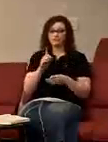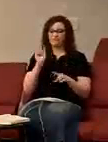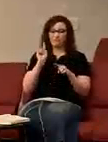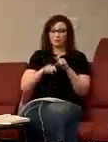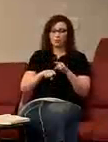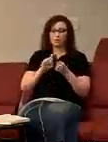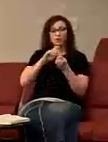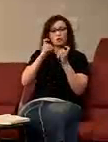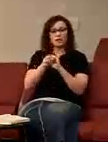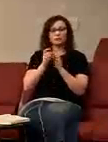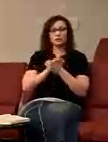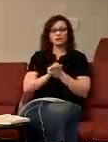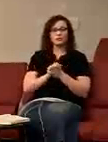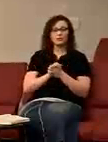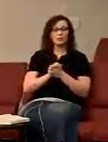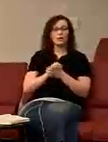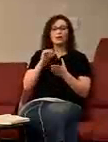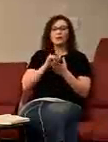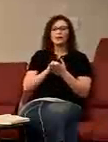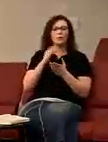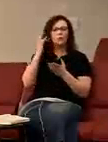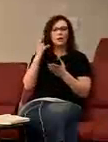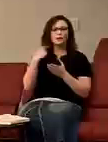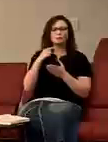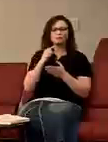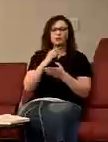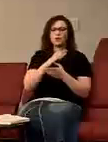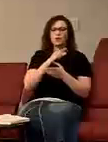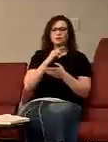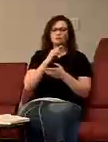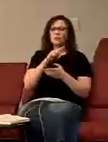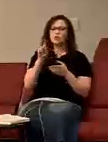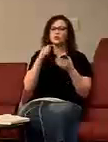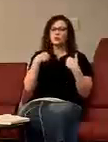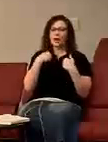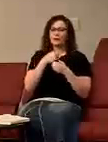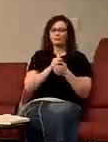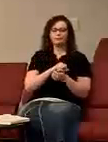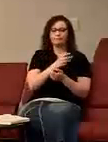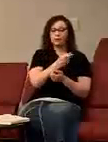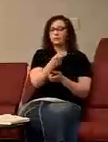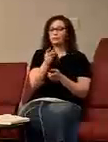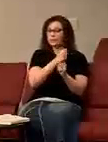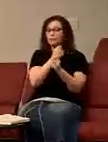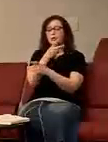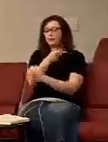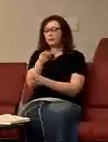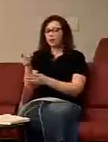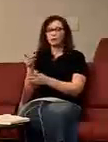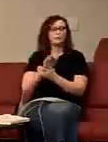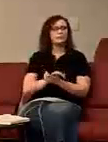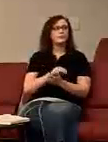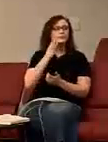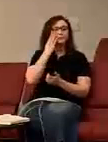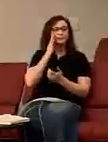anything into it. That's why we have breeds of dogs. Because what they've done is they've taken the things that can change and they've bred them so